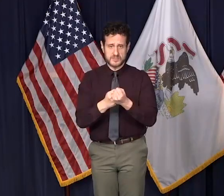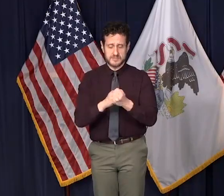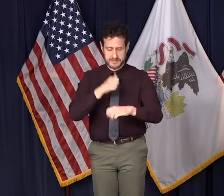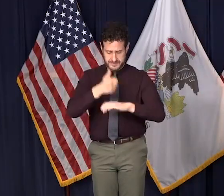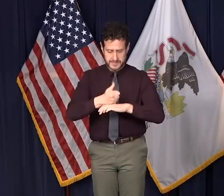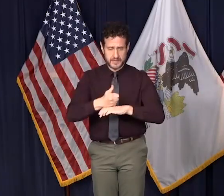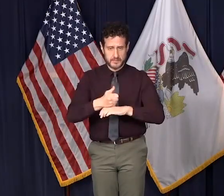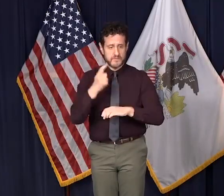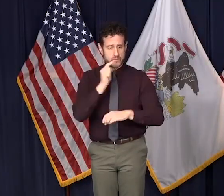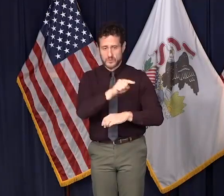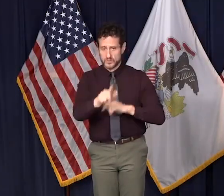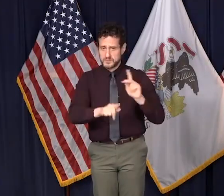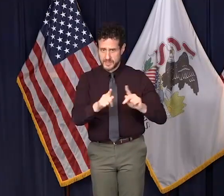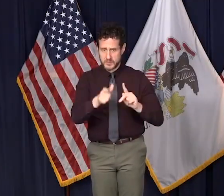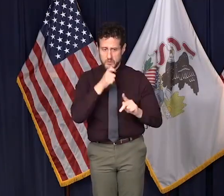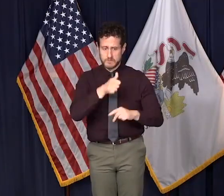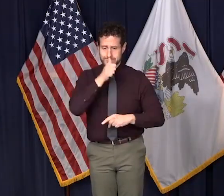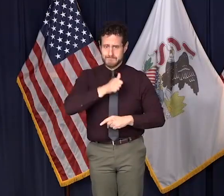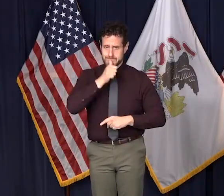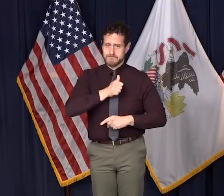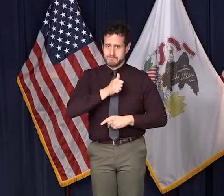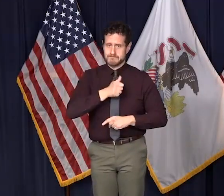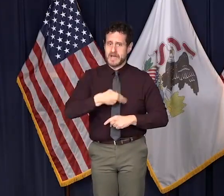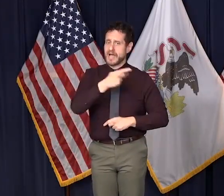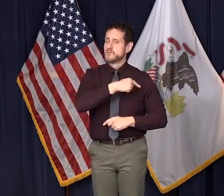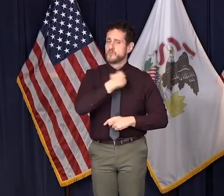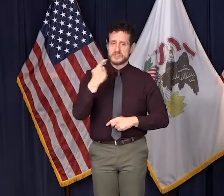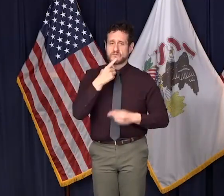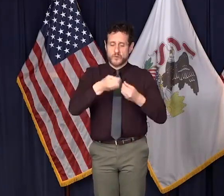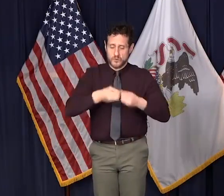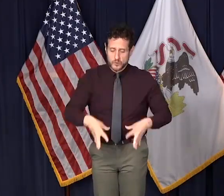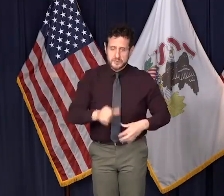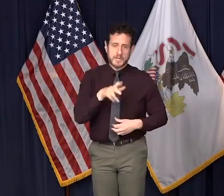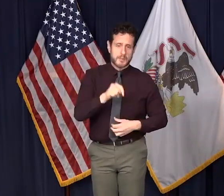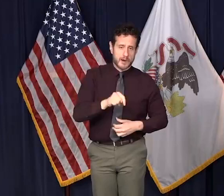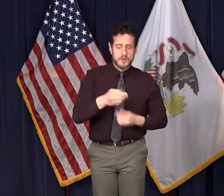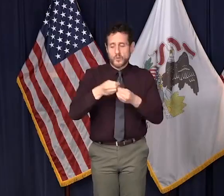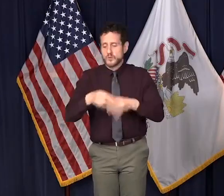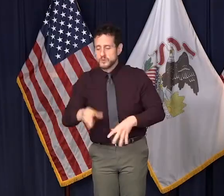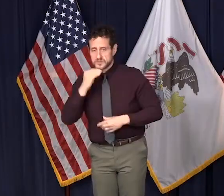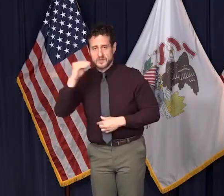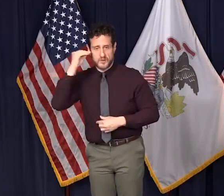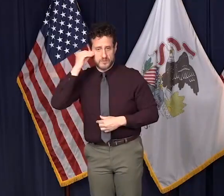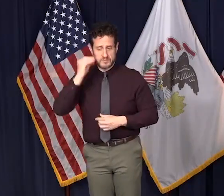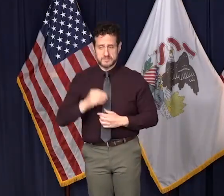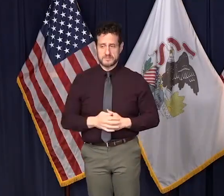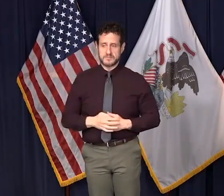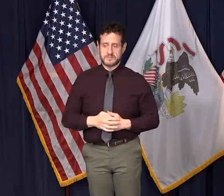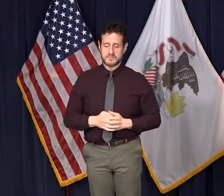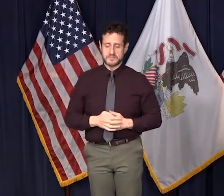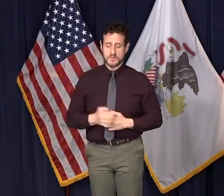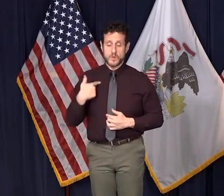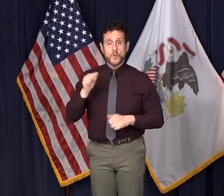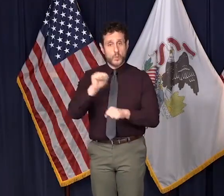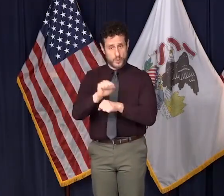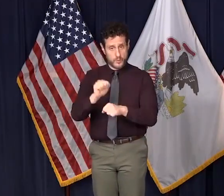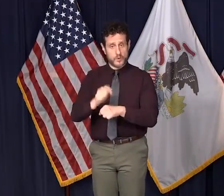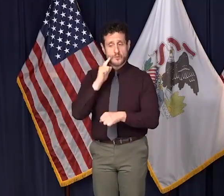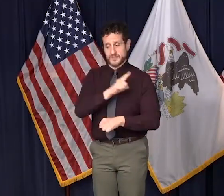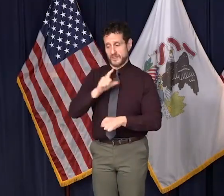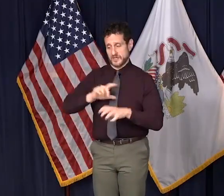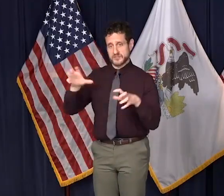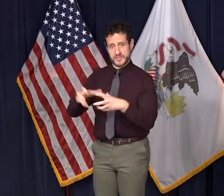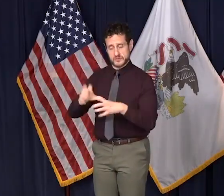in place for those who are most vulnerable. As many of you know, we worked with the General Assembly to put in place